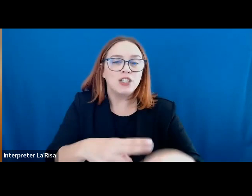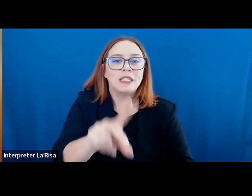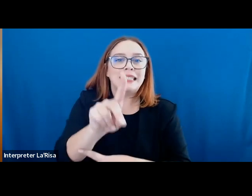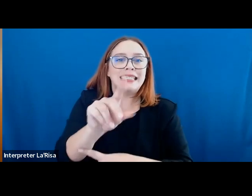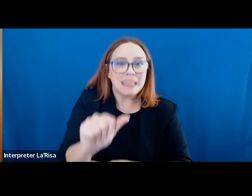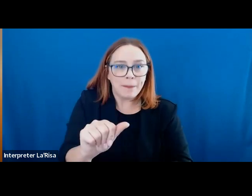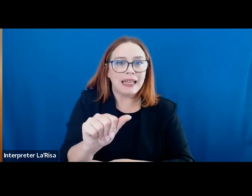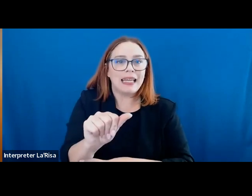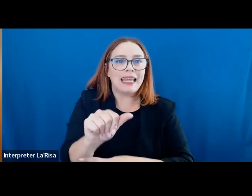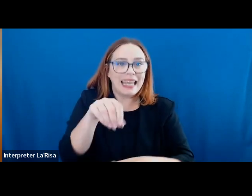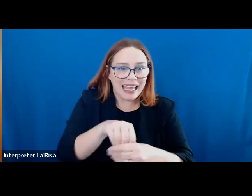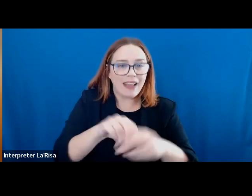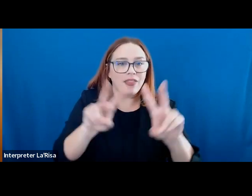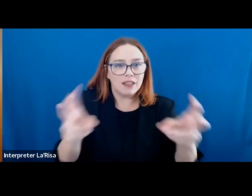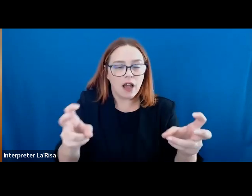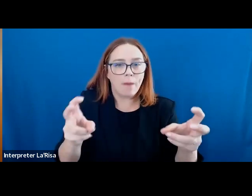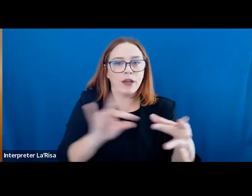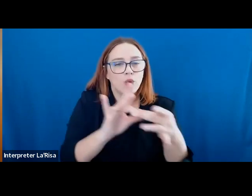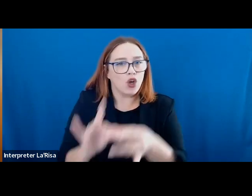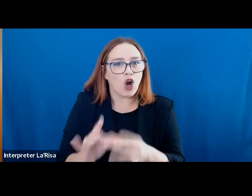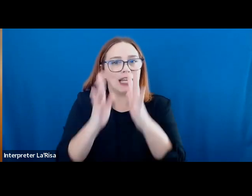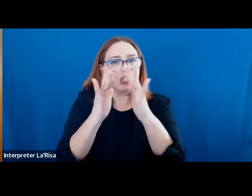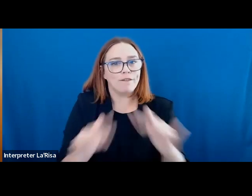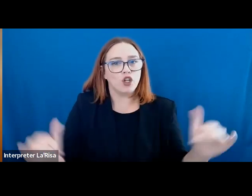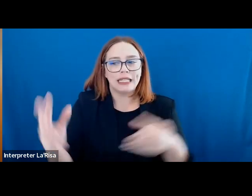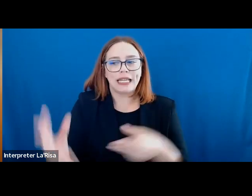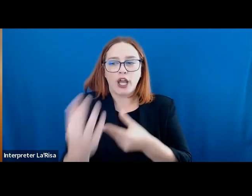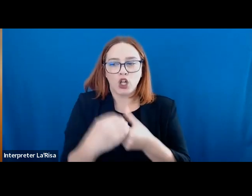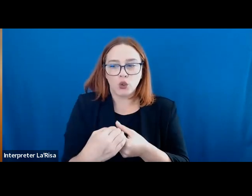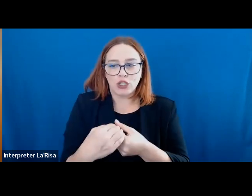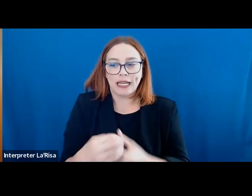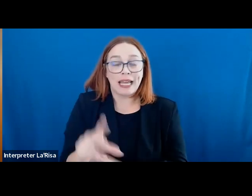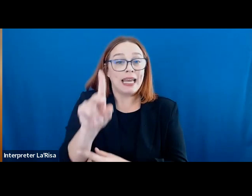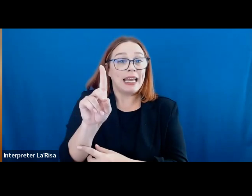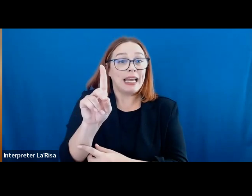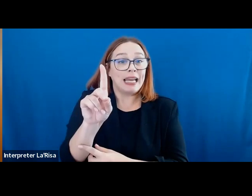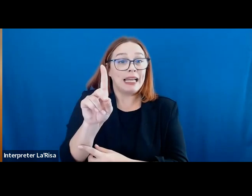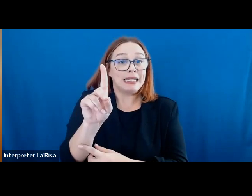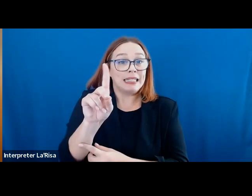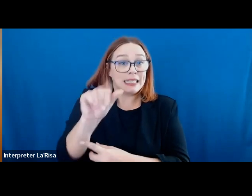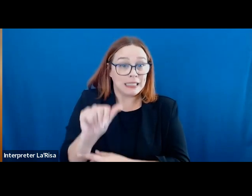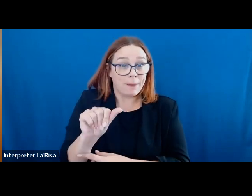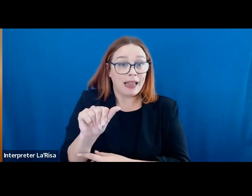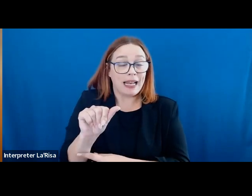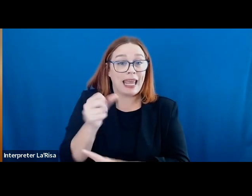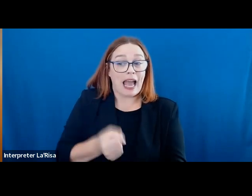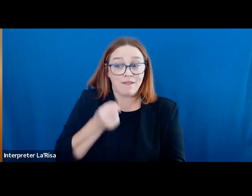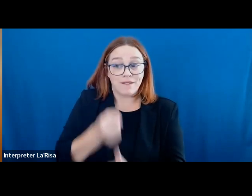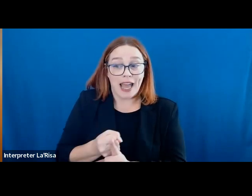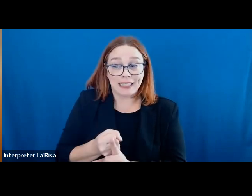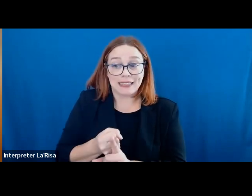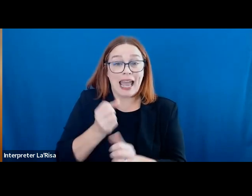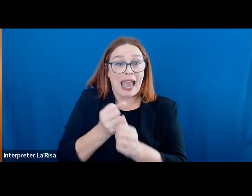because disability affects everybody at some point inside of their lives. I think many of us have heard